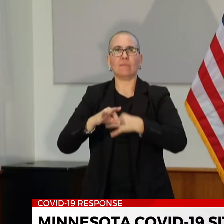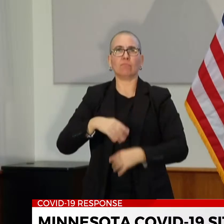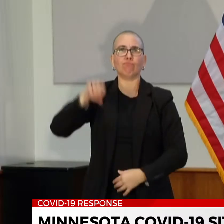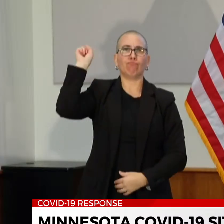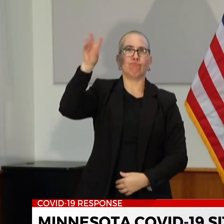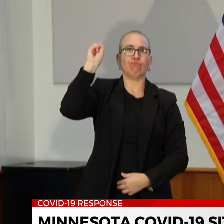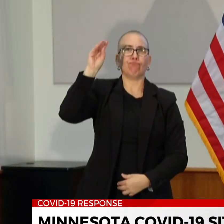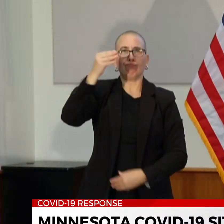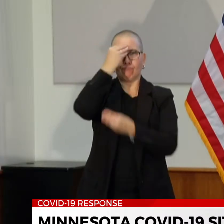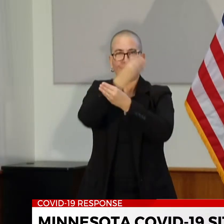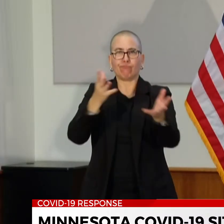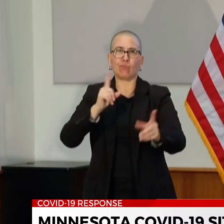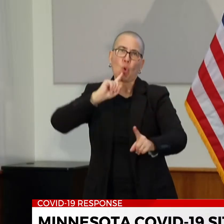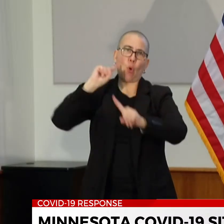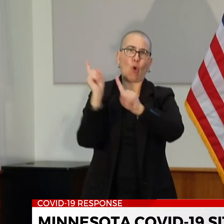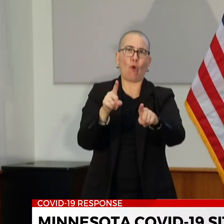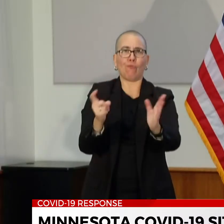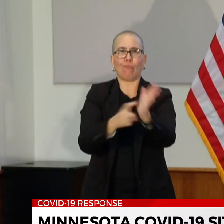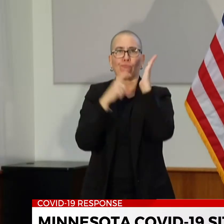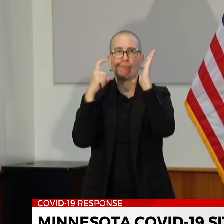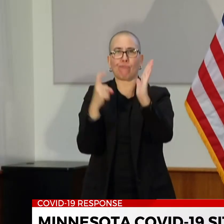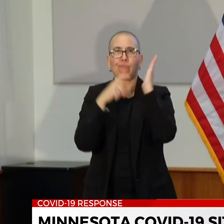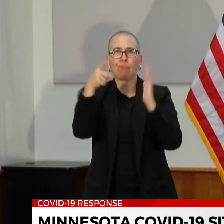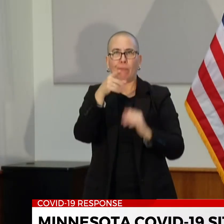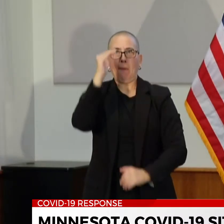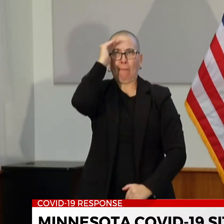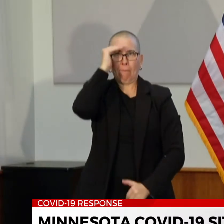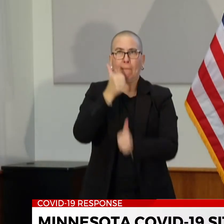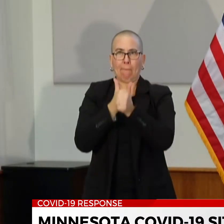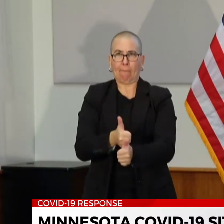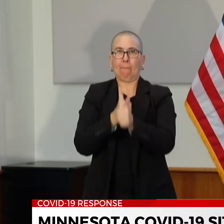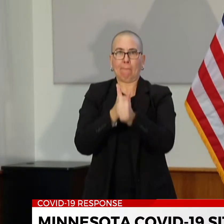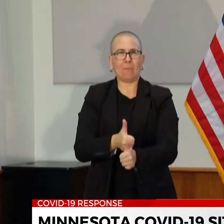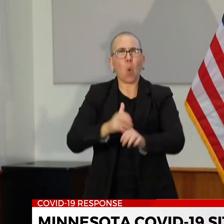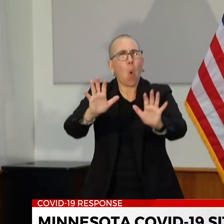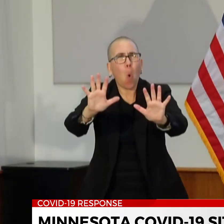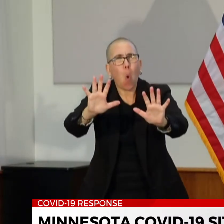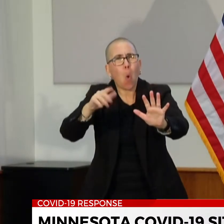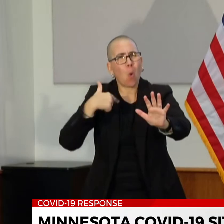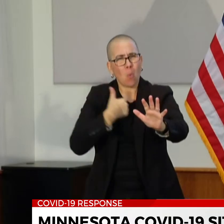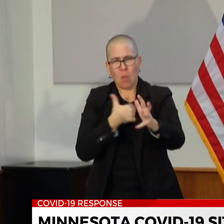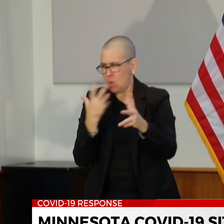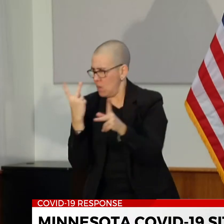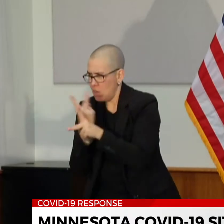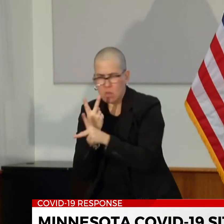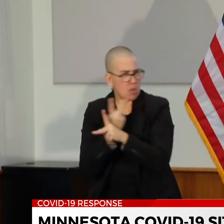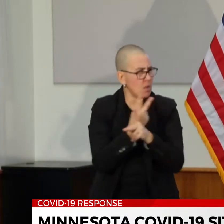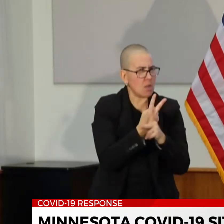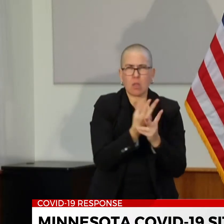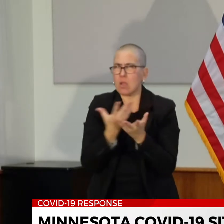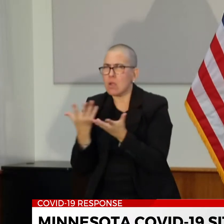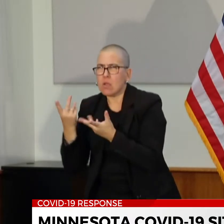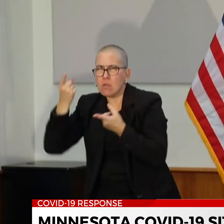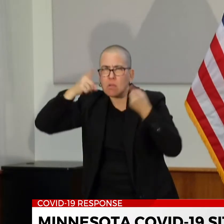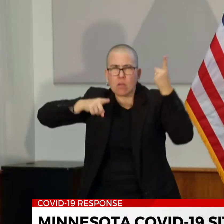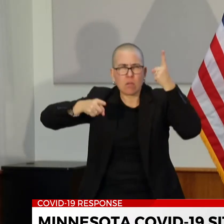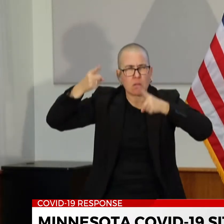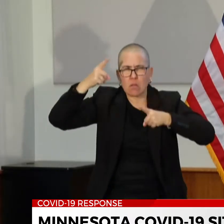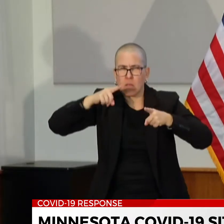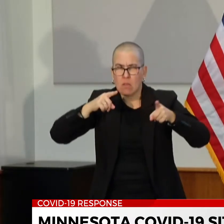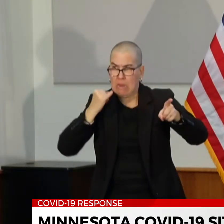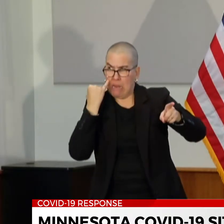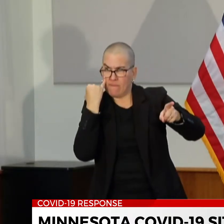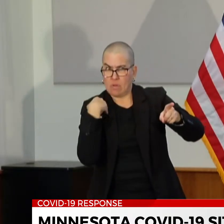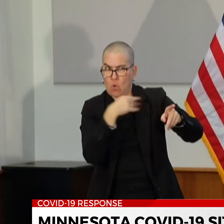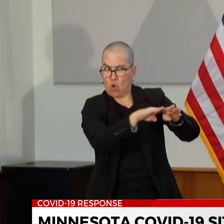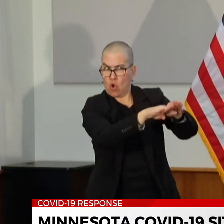and compliance with those series of recommendation and mandates, because the ultimate goal here was